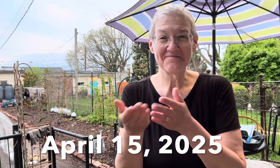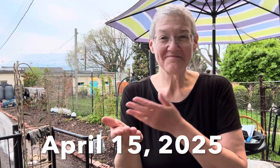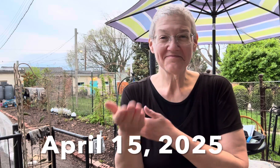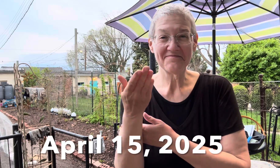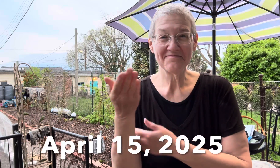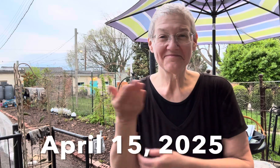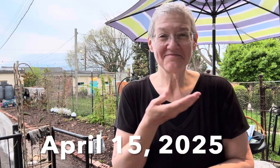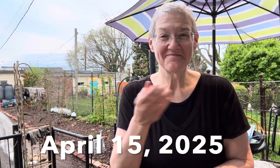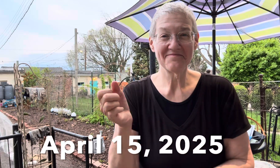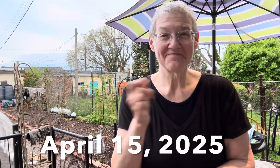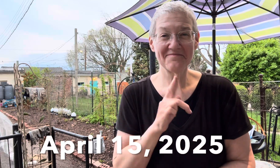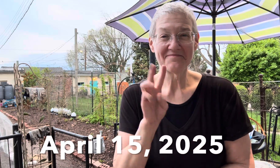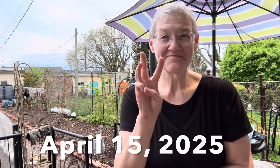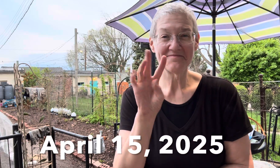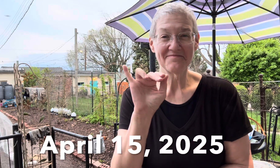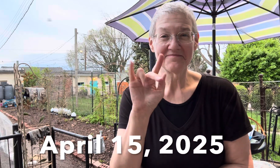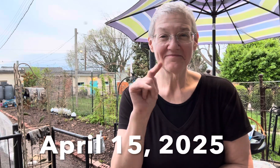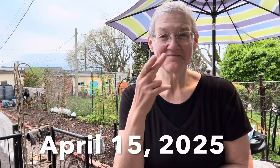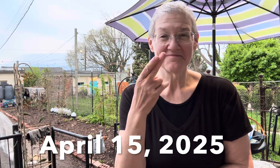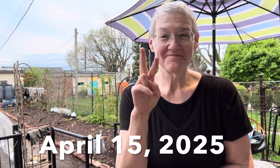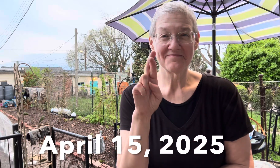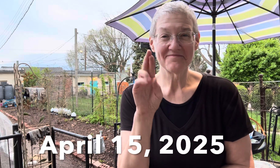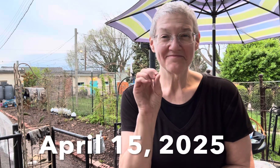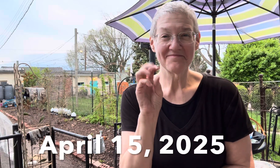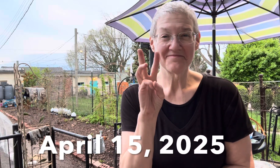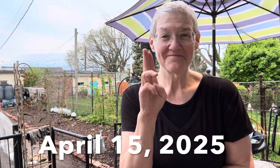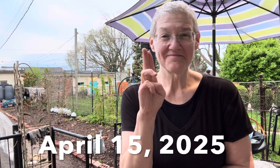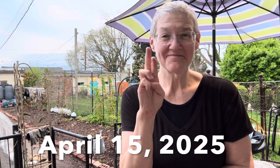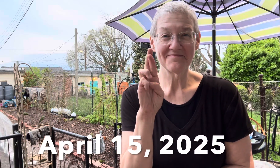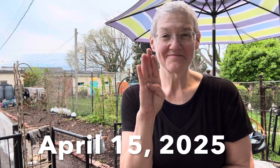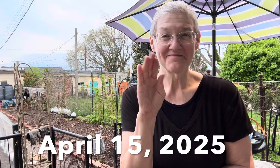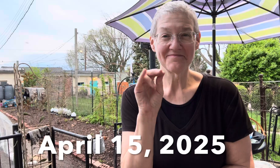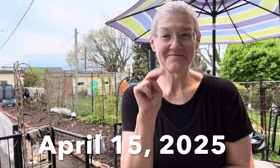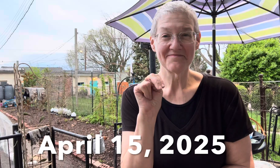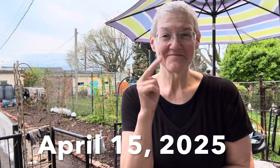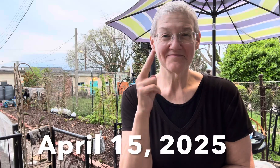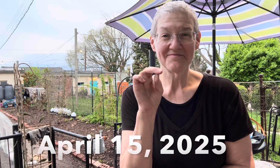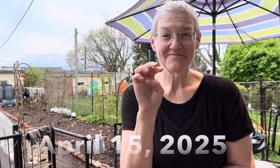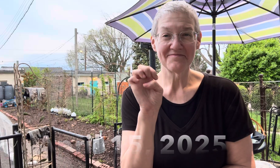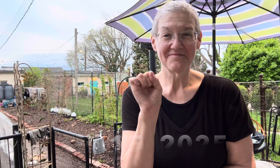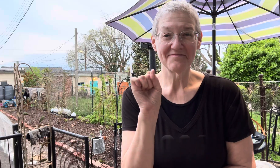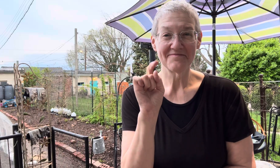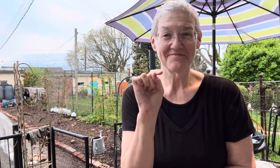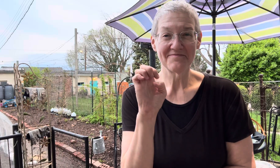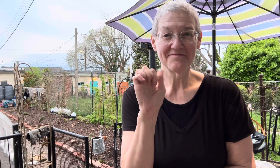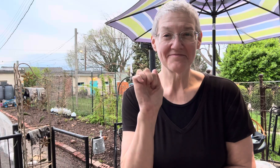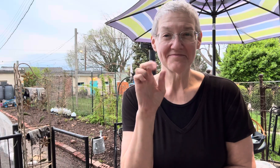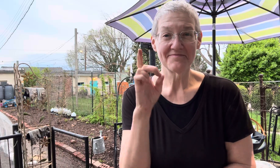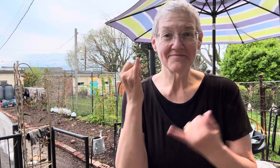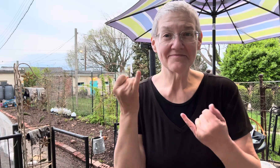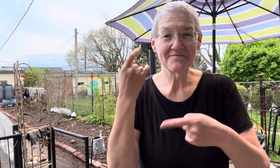Good morning and welcome back to Withrow Urban Homestead. Today is April